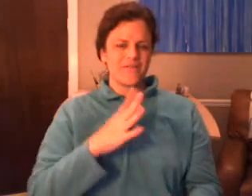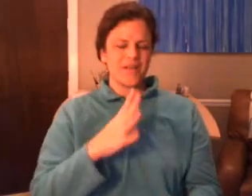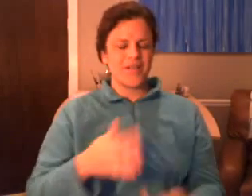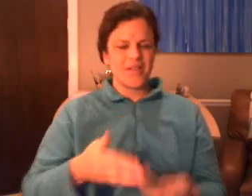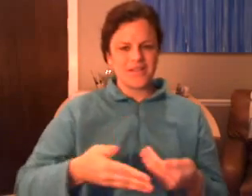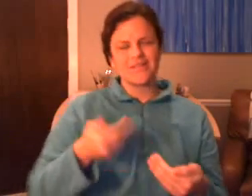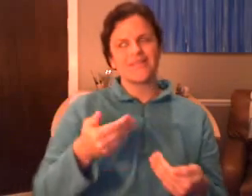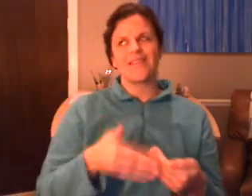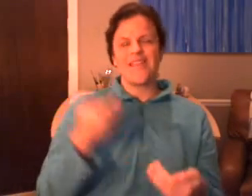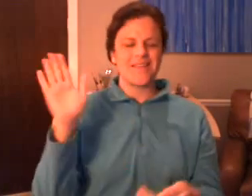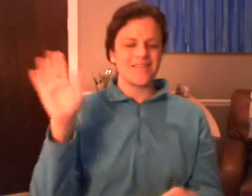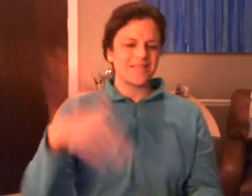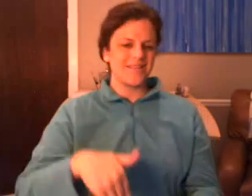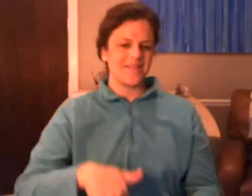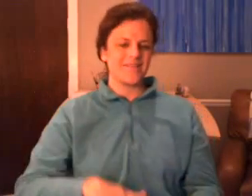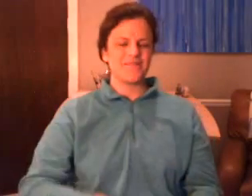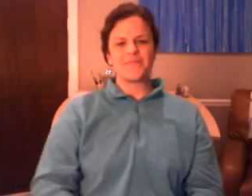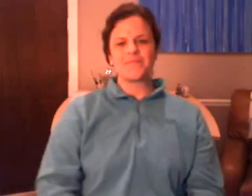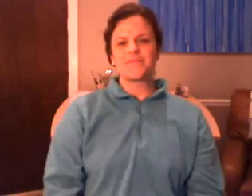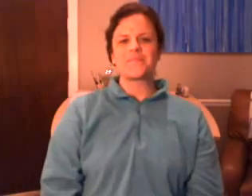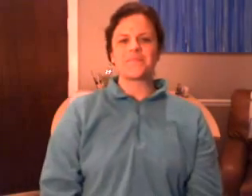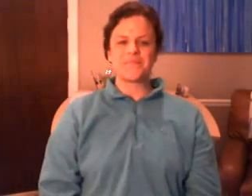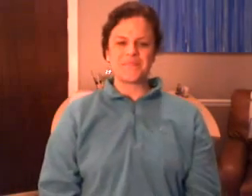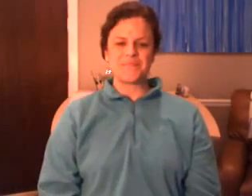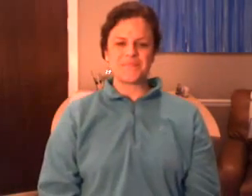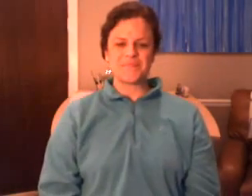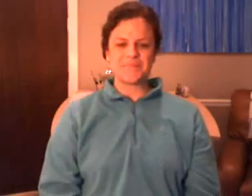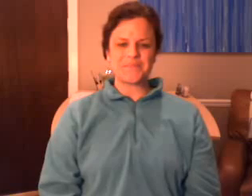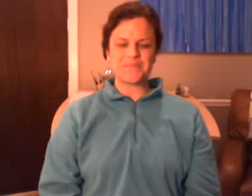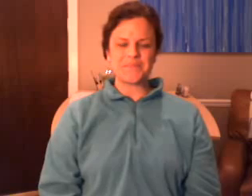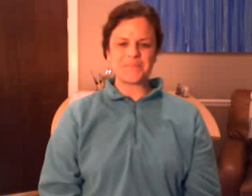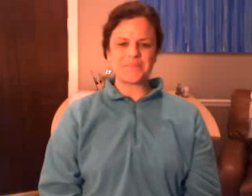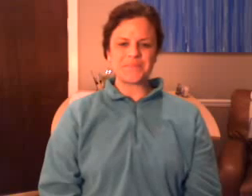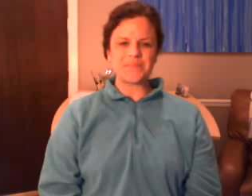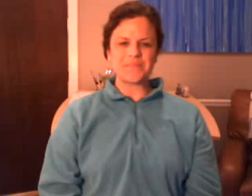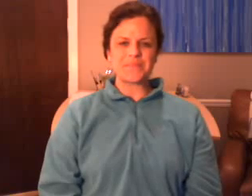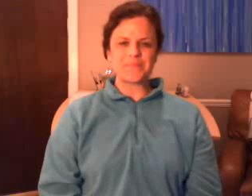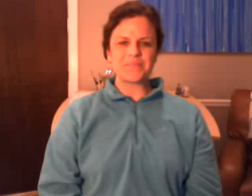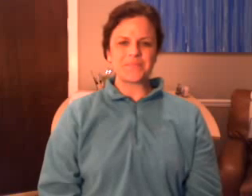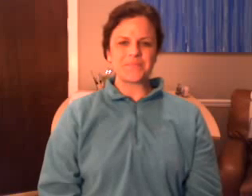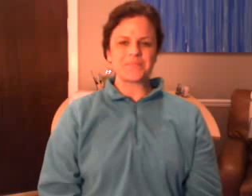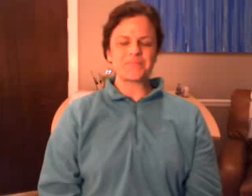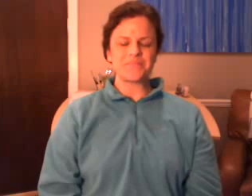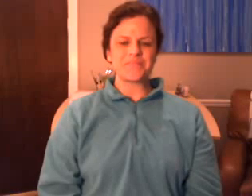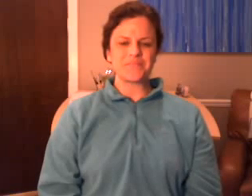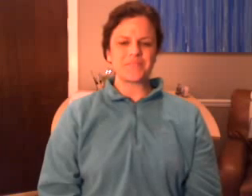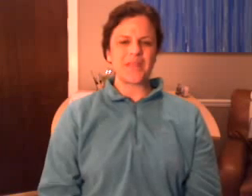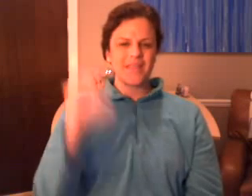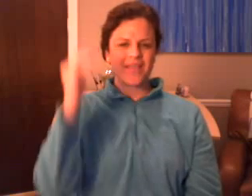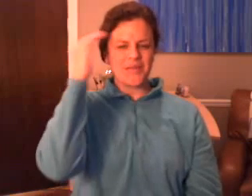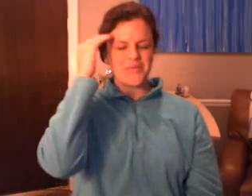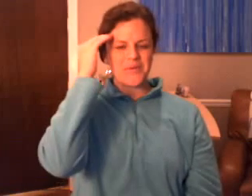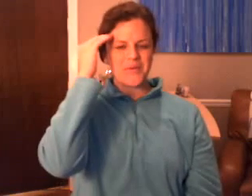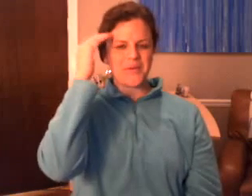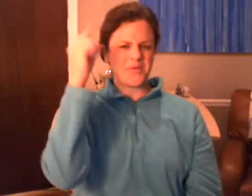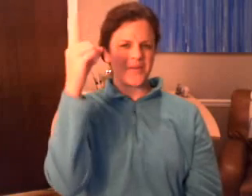because you're going to learn it so fast. So anyway, I think you have an idea. If you don't know the answer to any of the addition